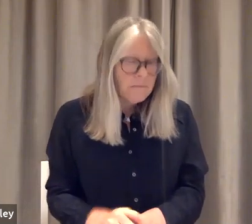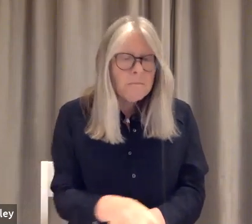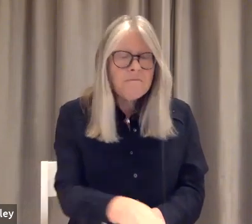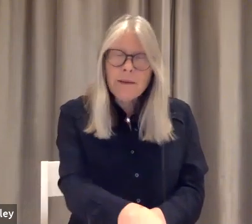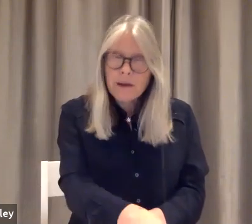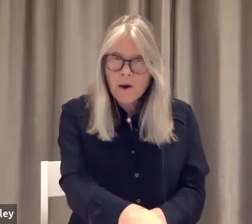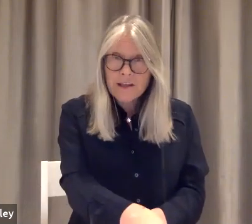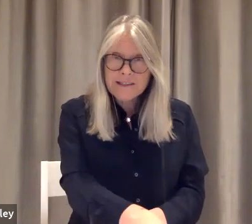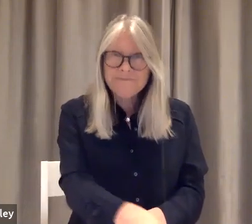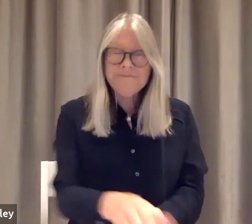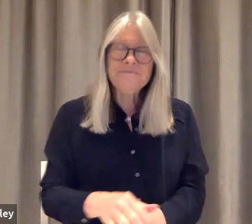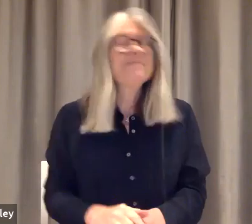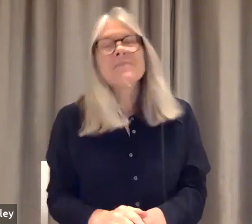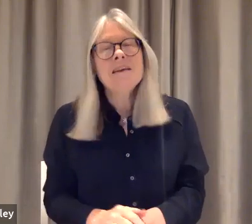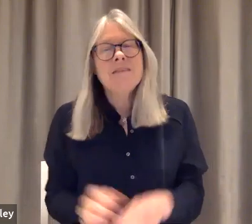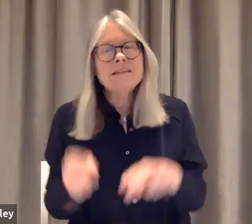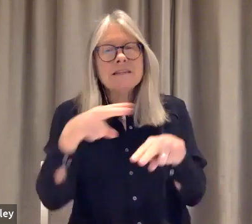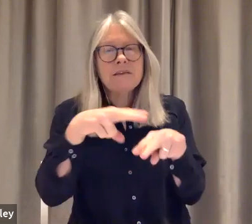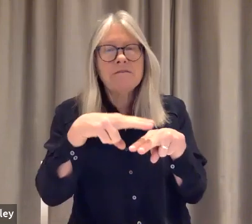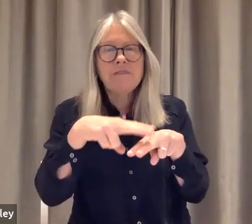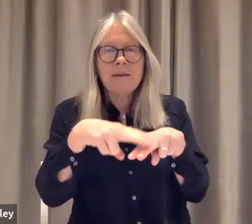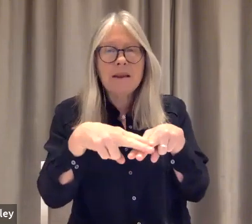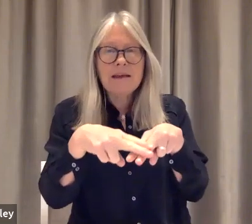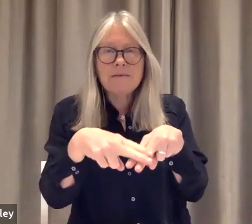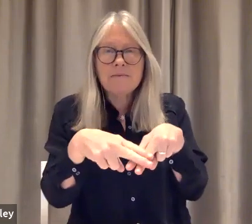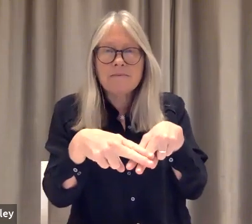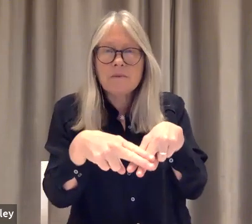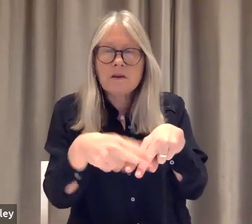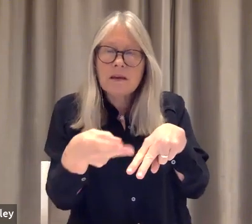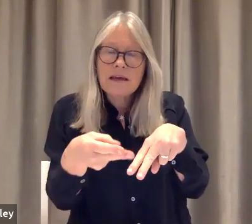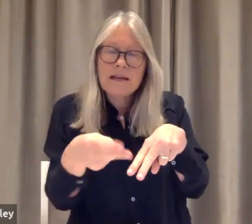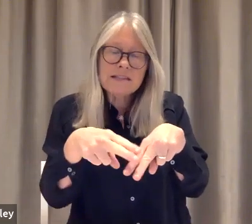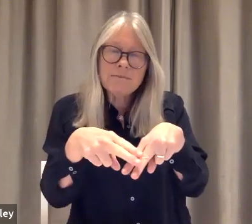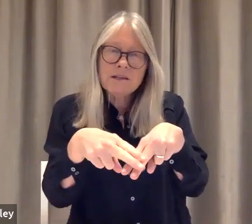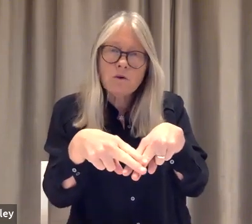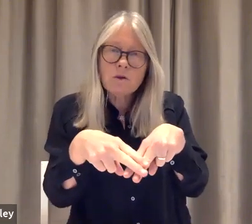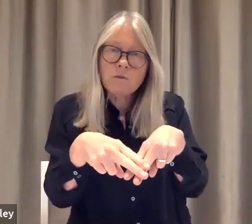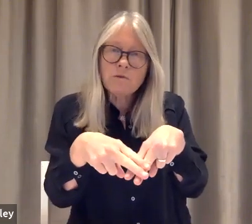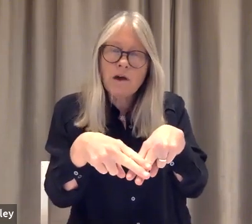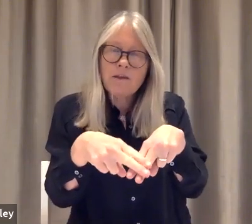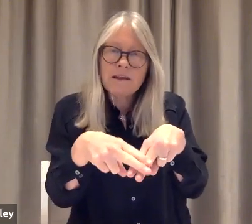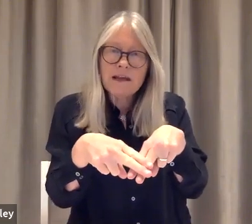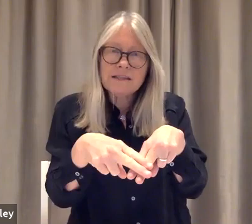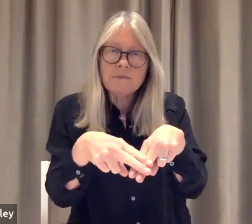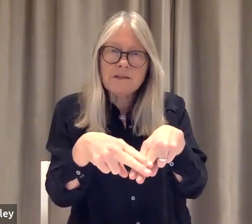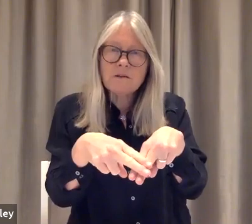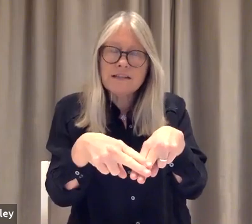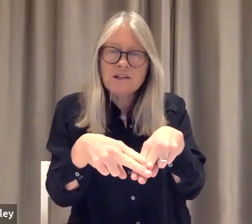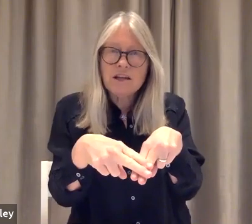Some family words. This is a sign for family. Index and middle on top of your other index and middle. That's actually